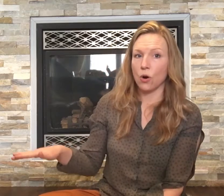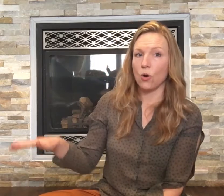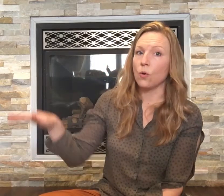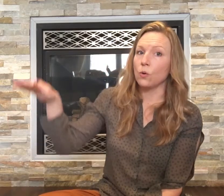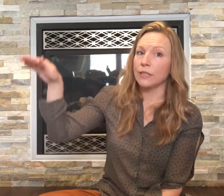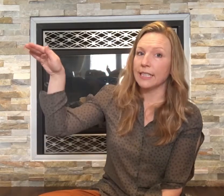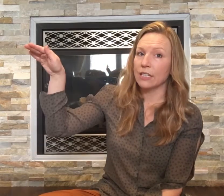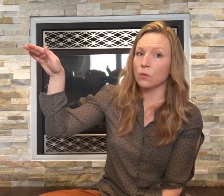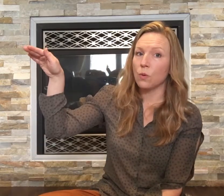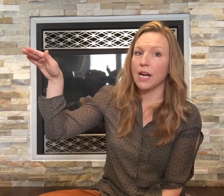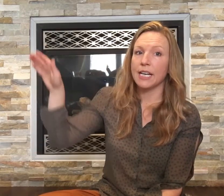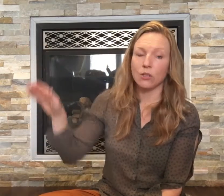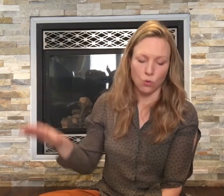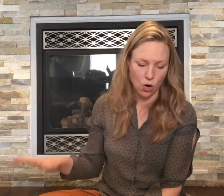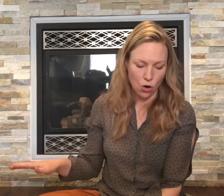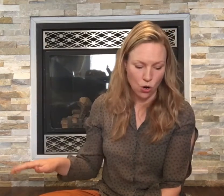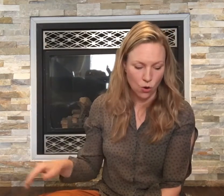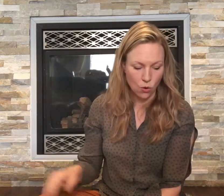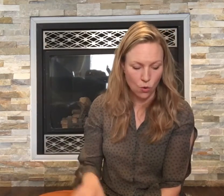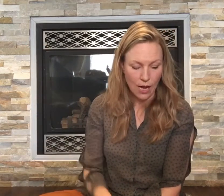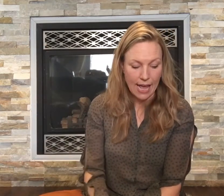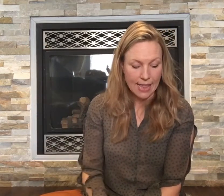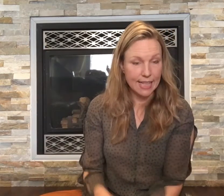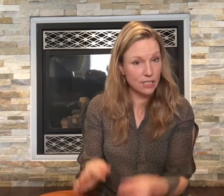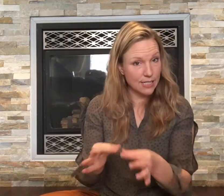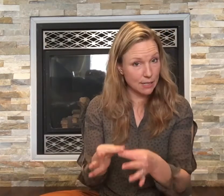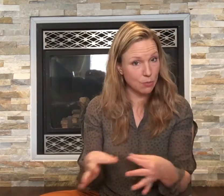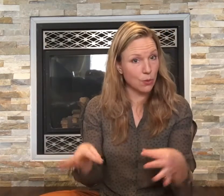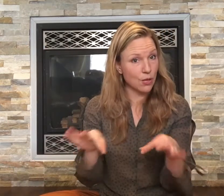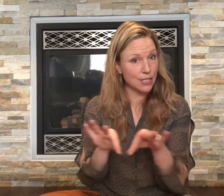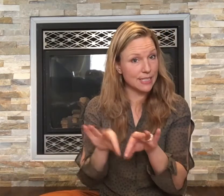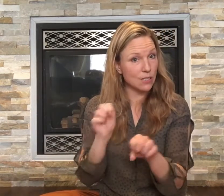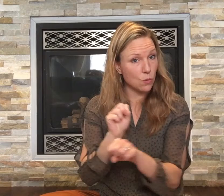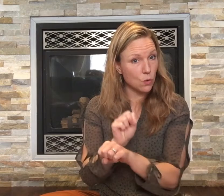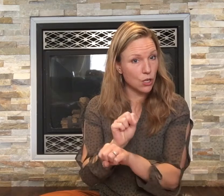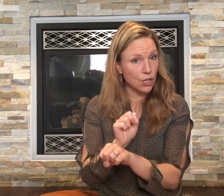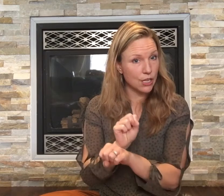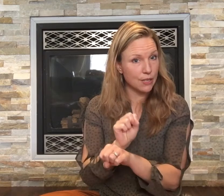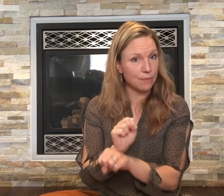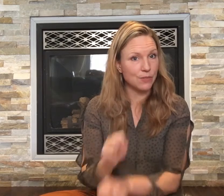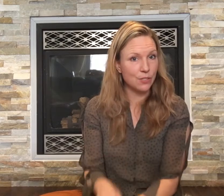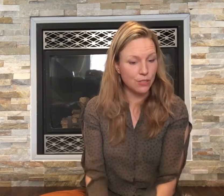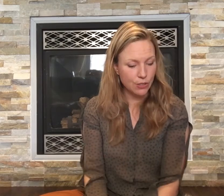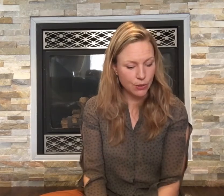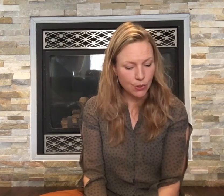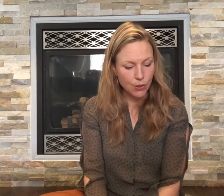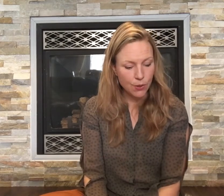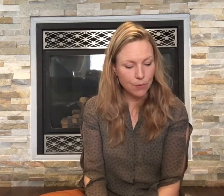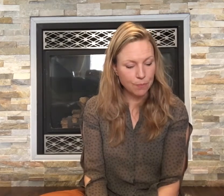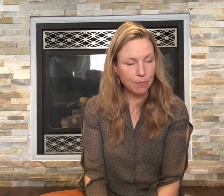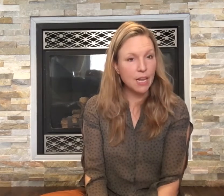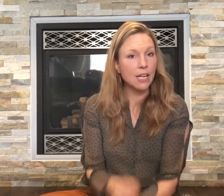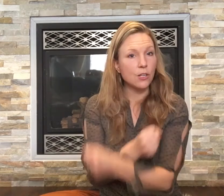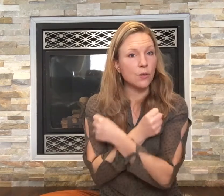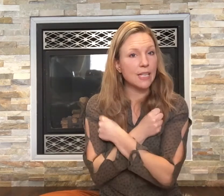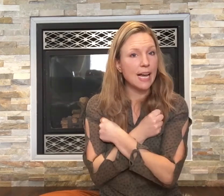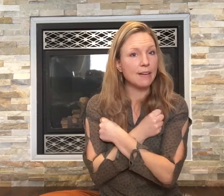grow, little one, grow. There's important work to do. You love,